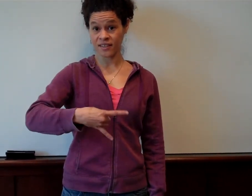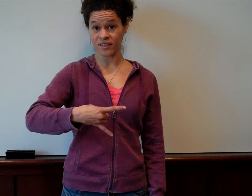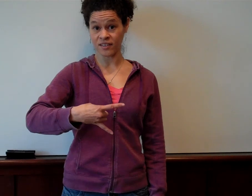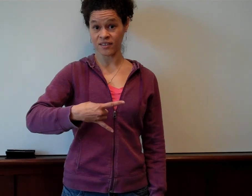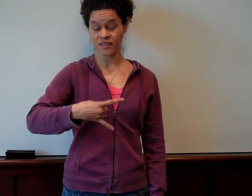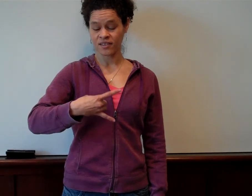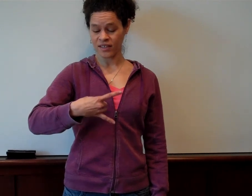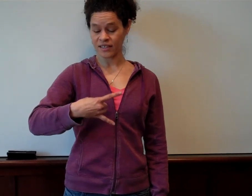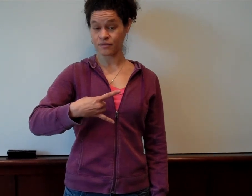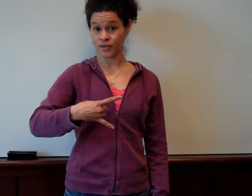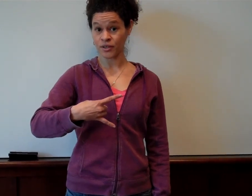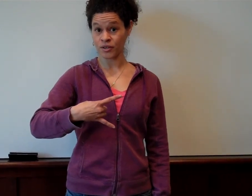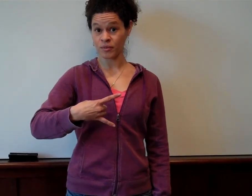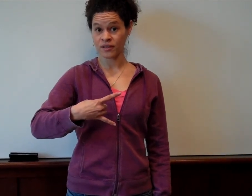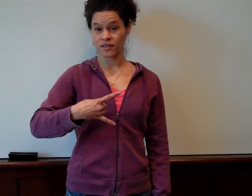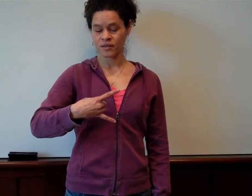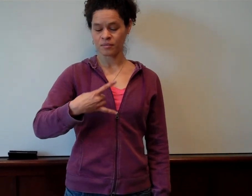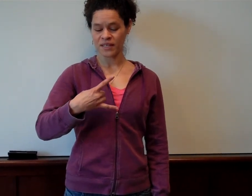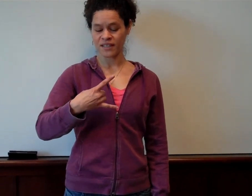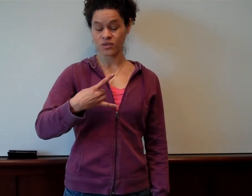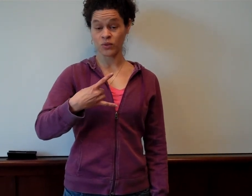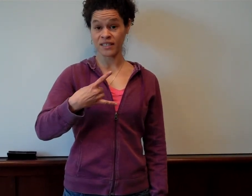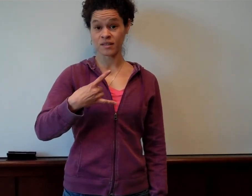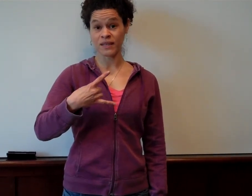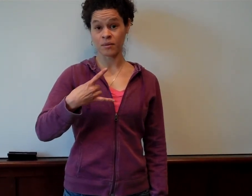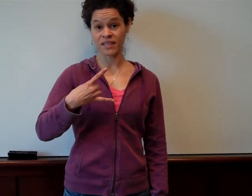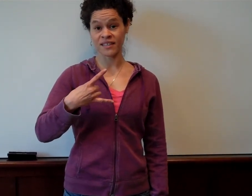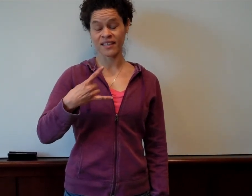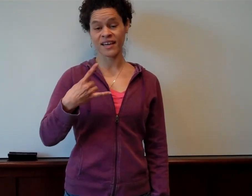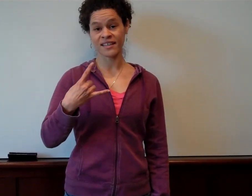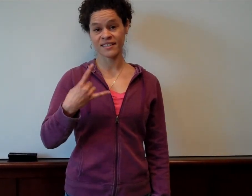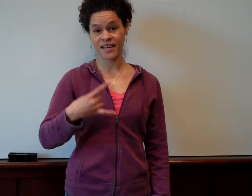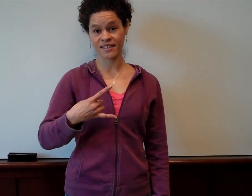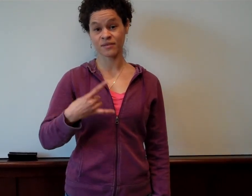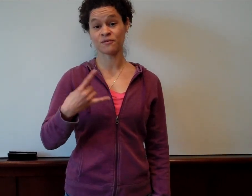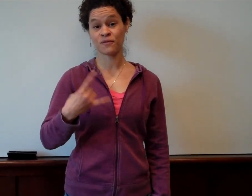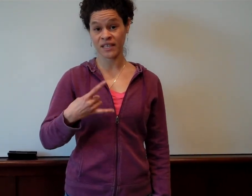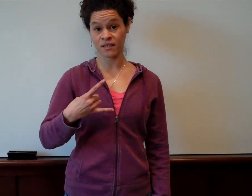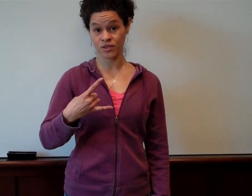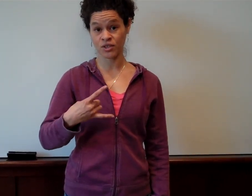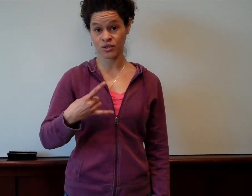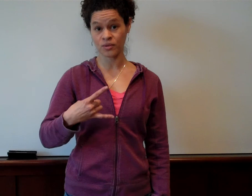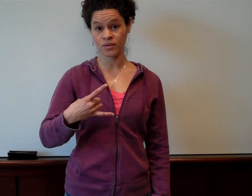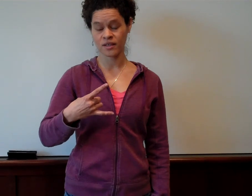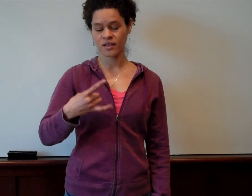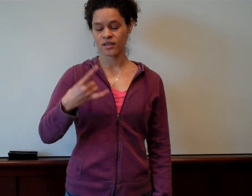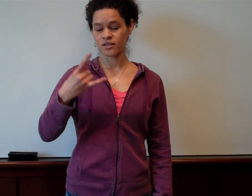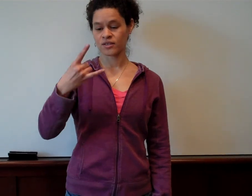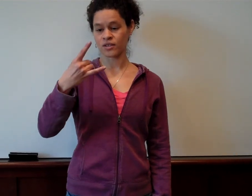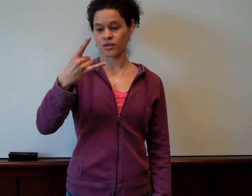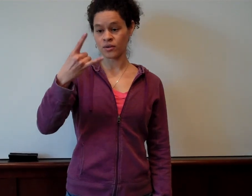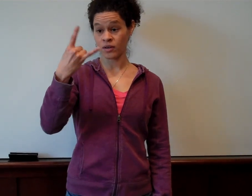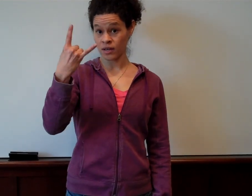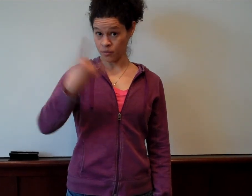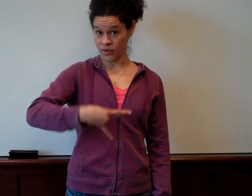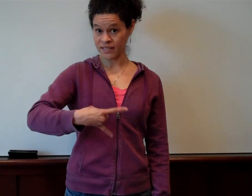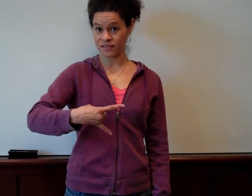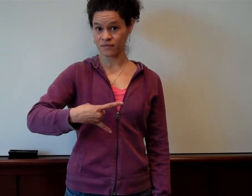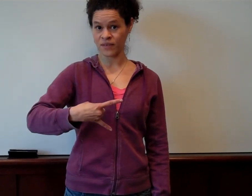here like a verb because we need to be able to indicate tense and infinitives too. So a present